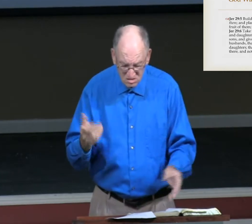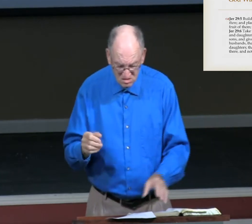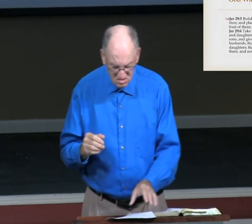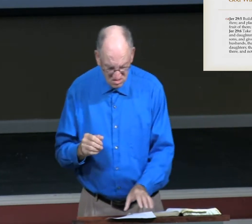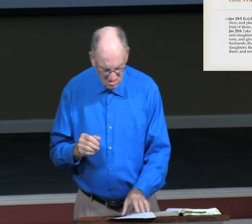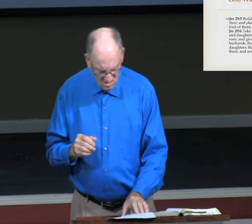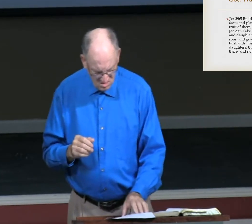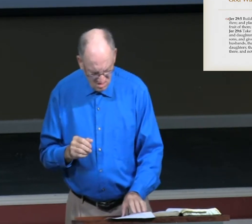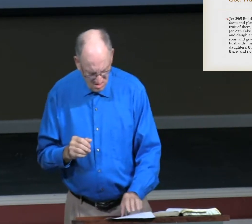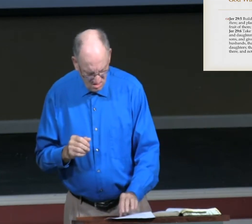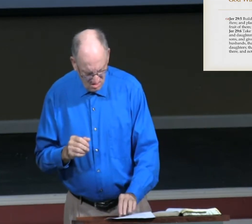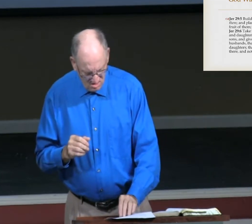people.